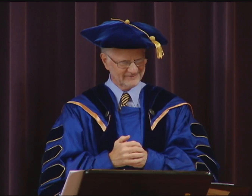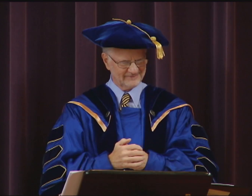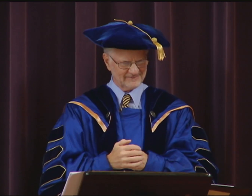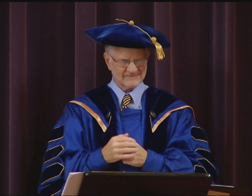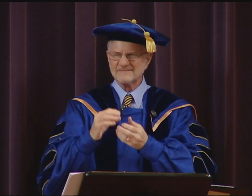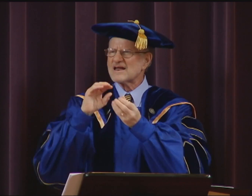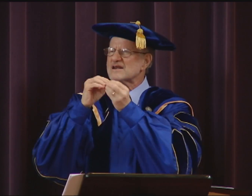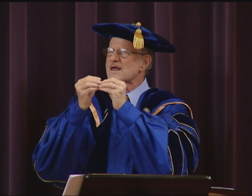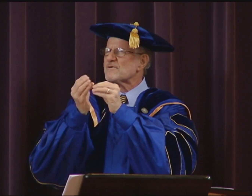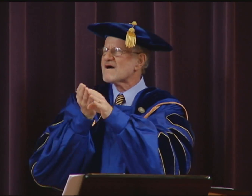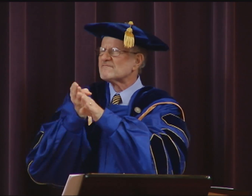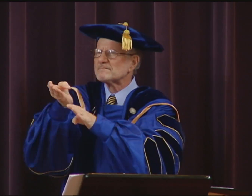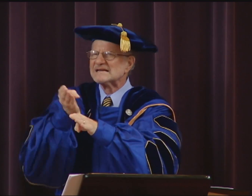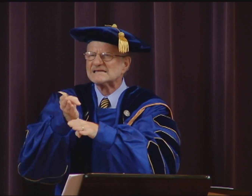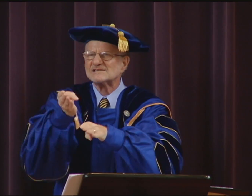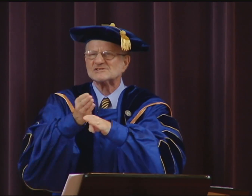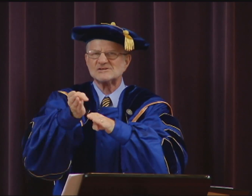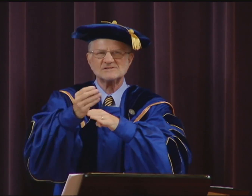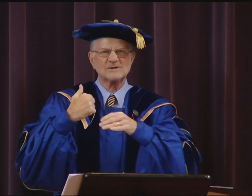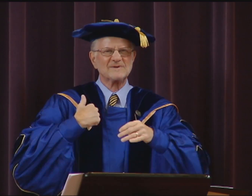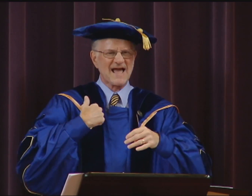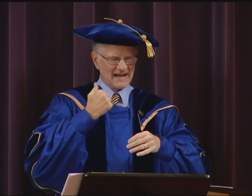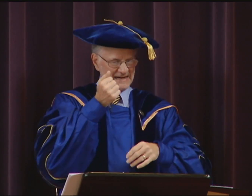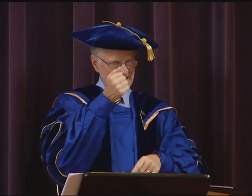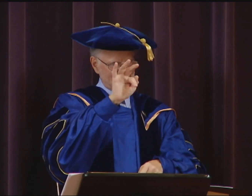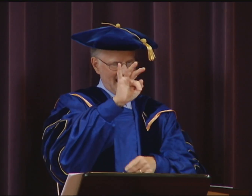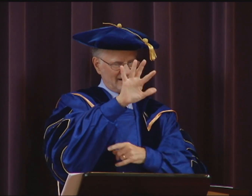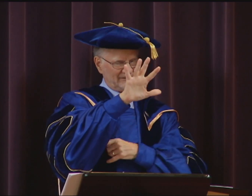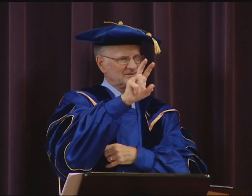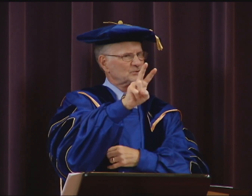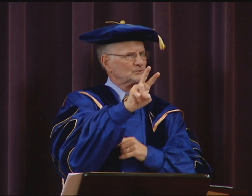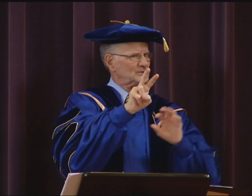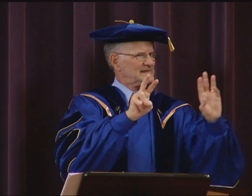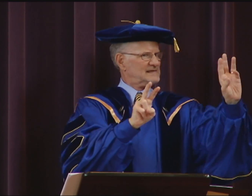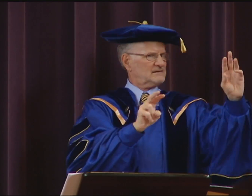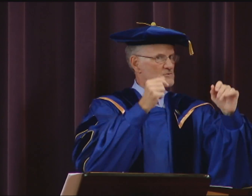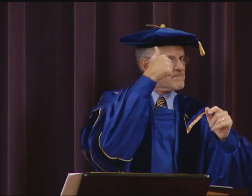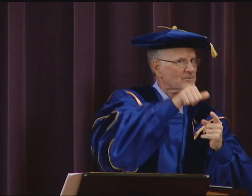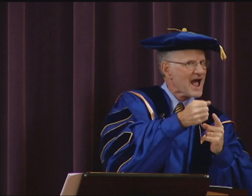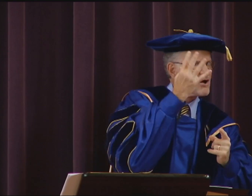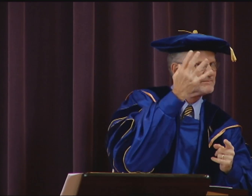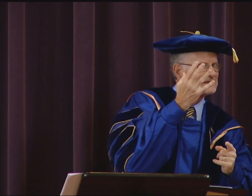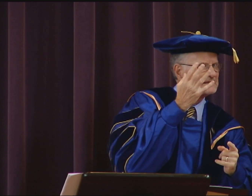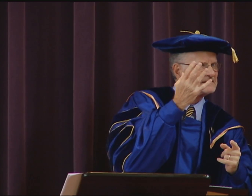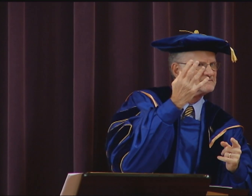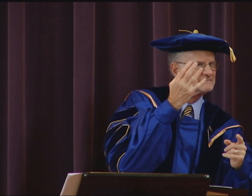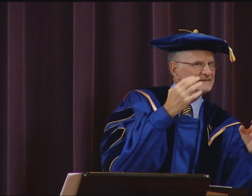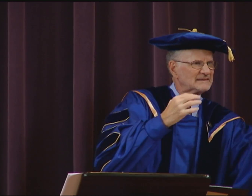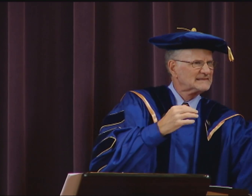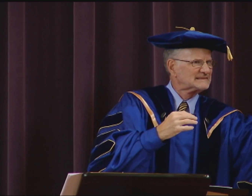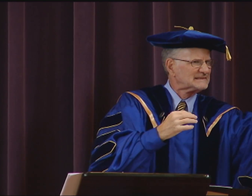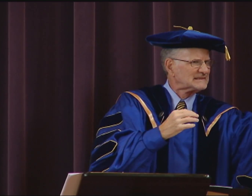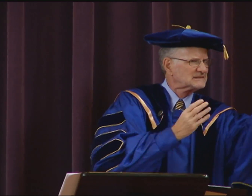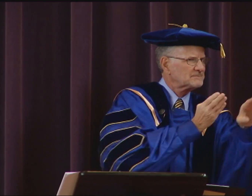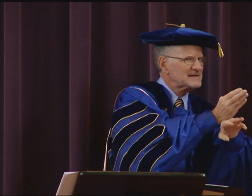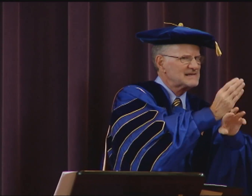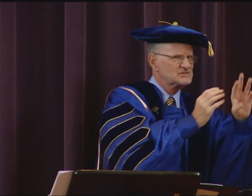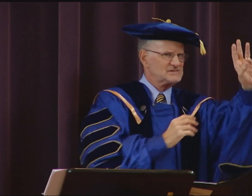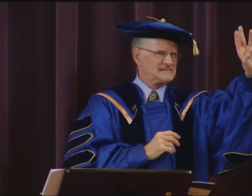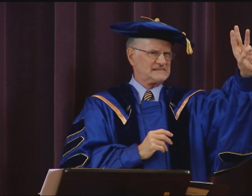That number continues to grow. Now, looking at the number of majors we offered. In 1952, do you remember how